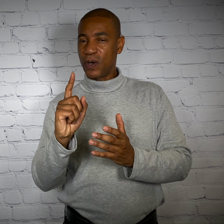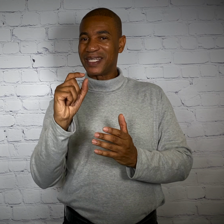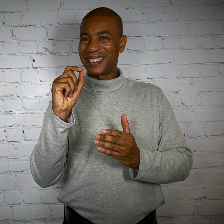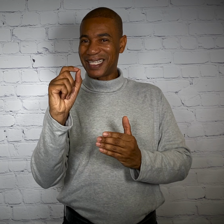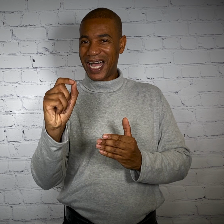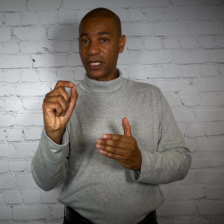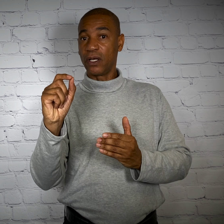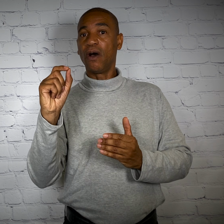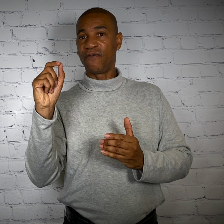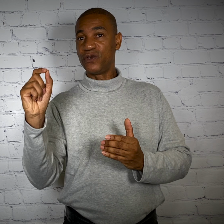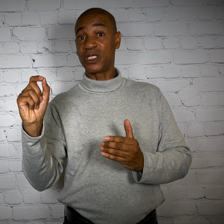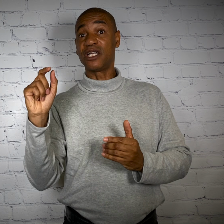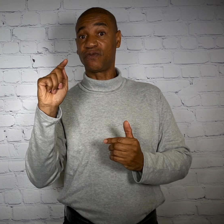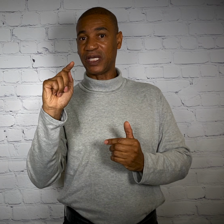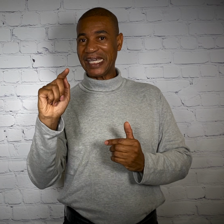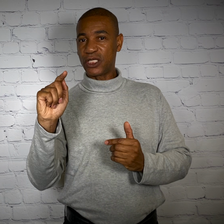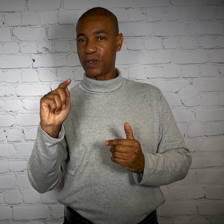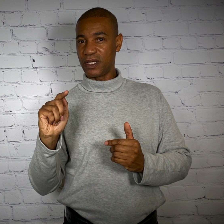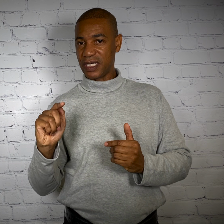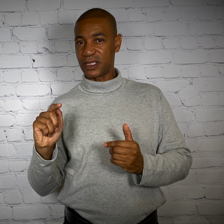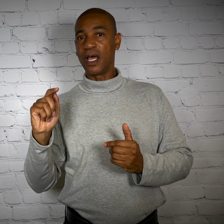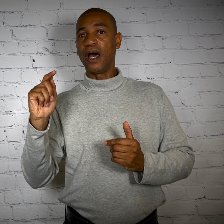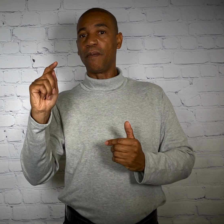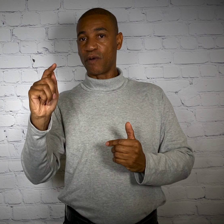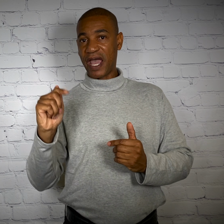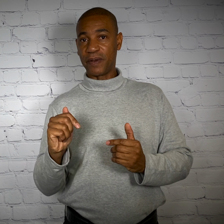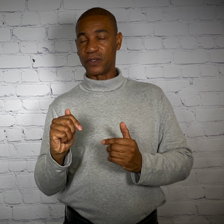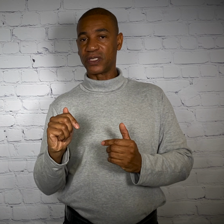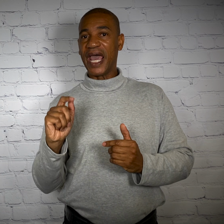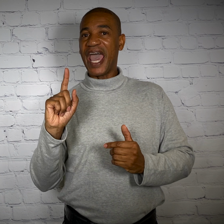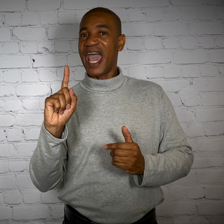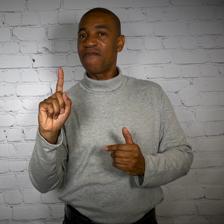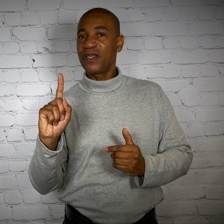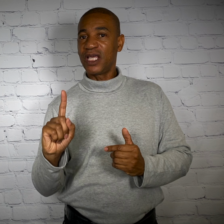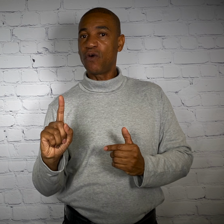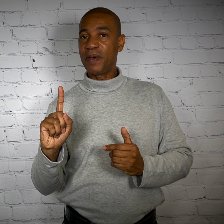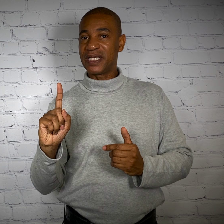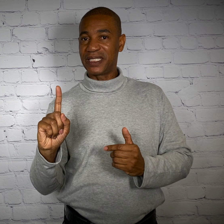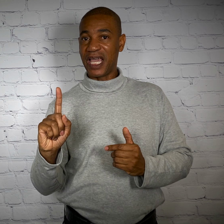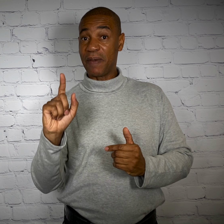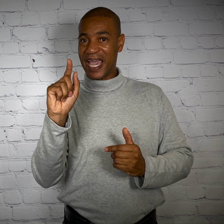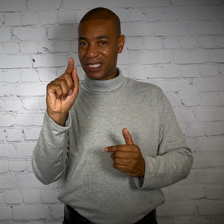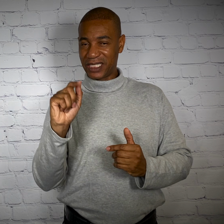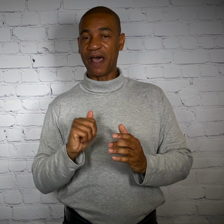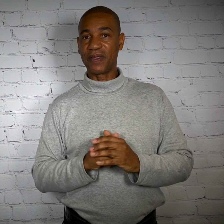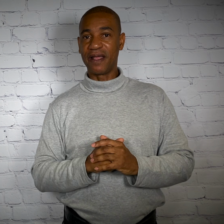a sign, a few signs for each one of these parameters. Everything will be the same except